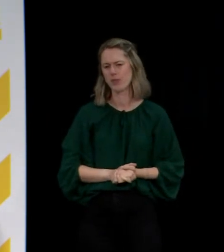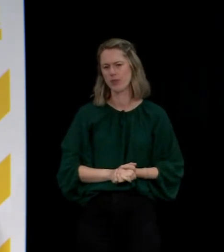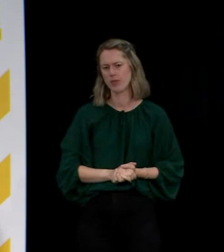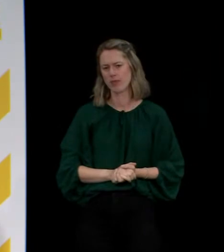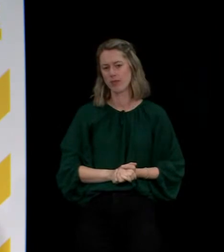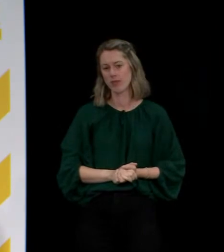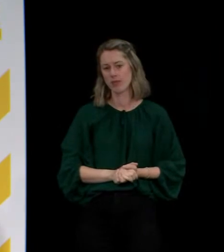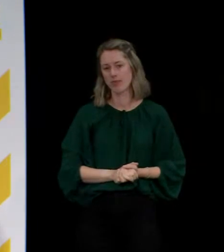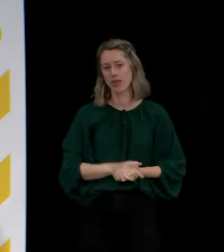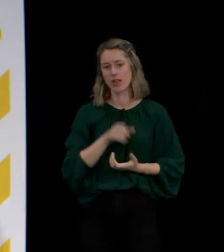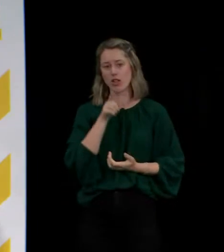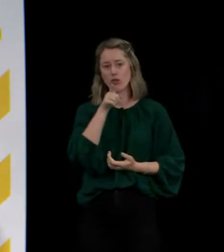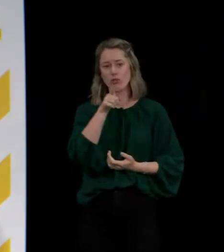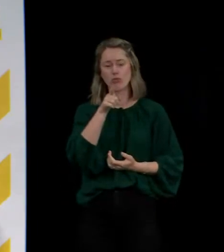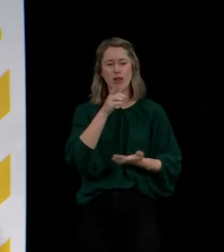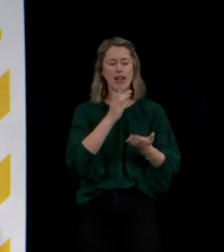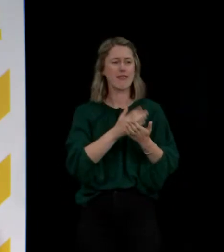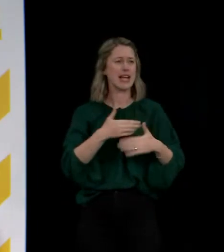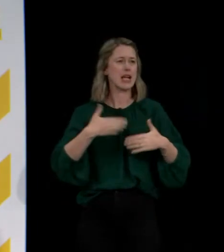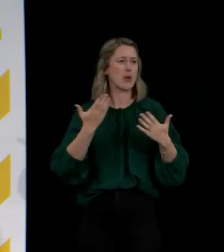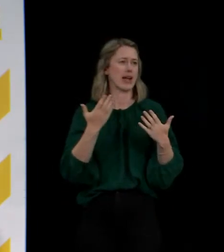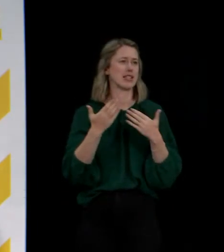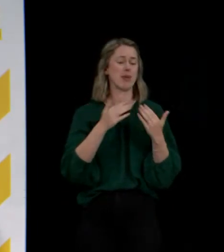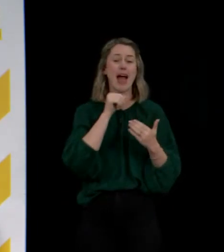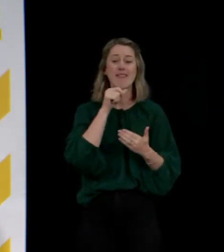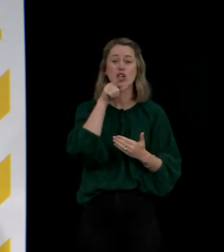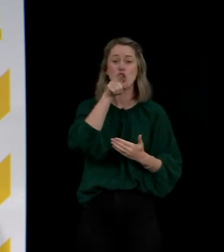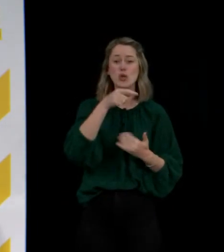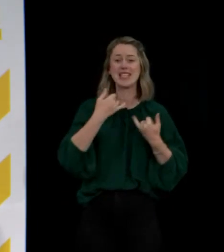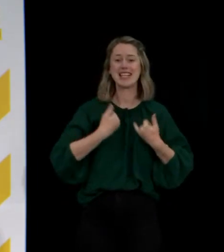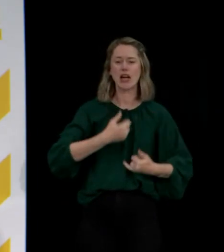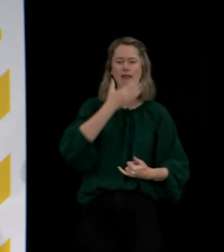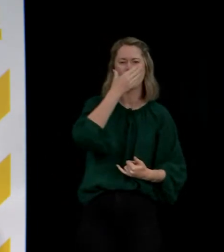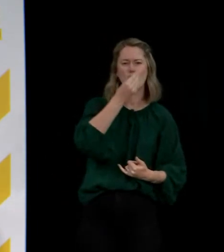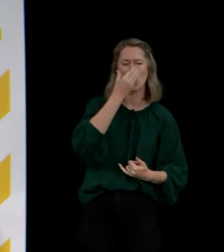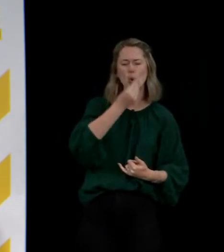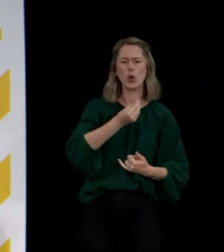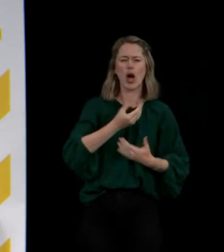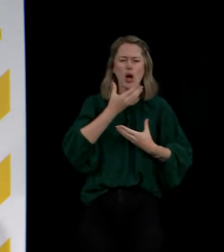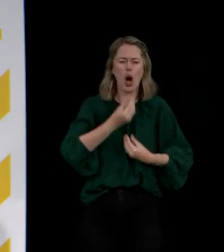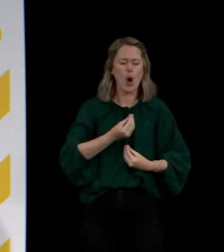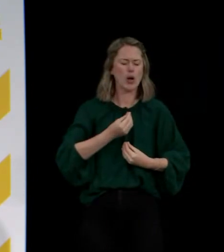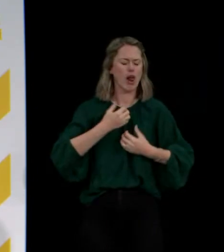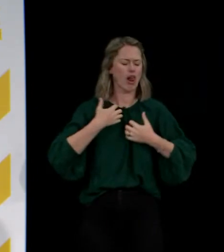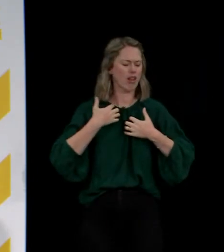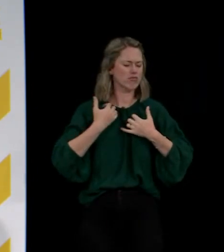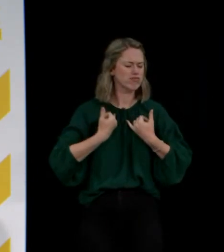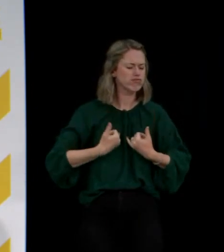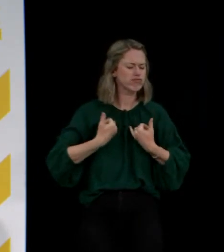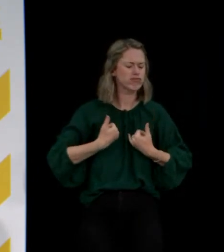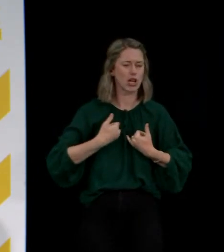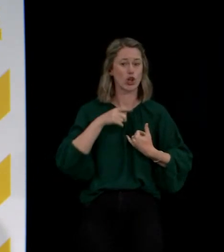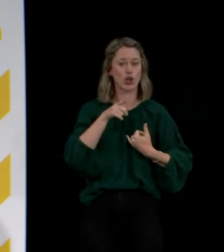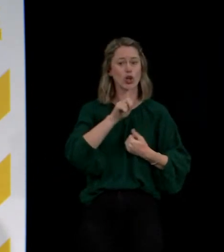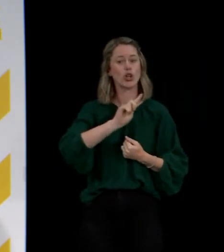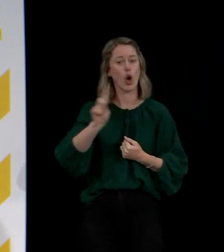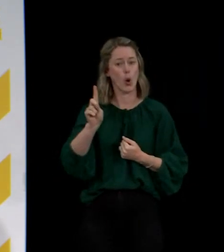people anywhere they are across the motu is if you have any flu or cold symptoms, no matter how mild, go and get a